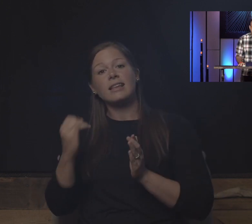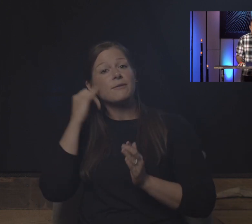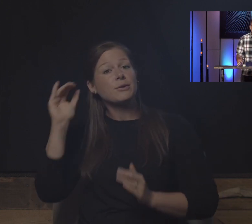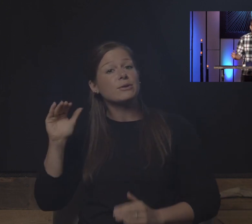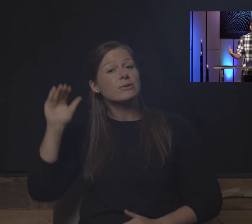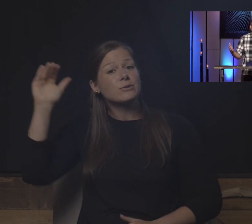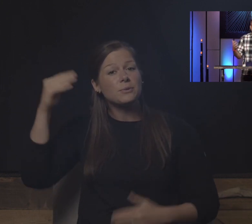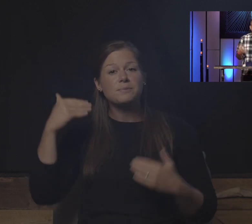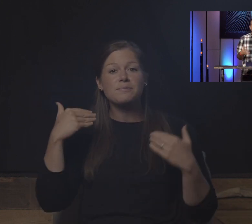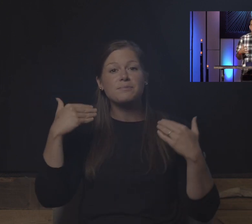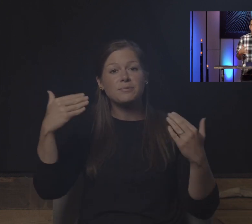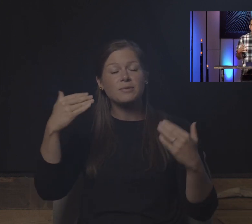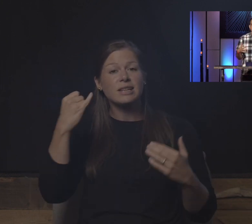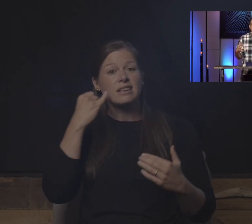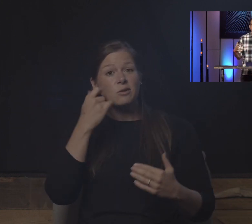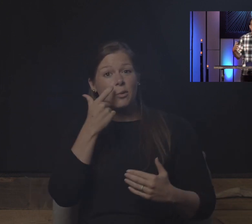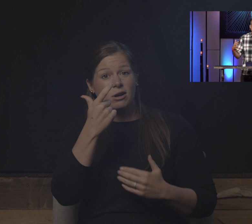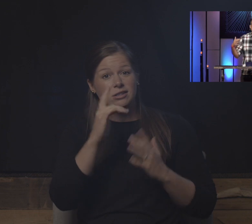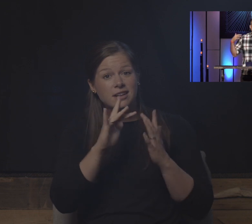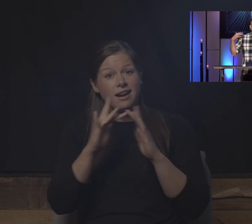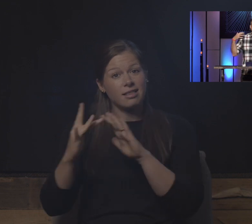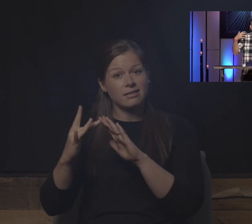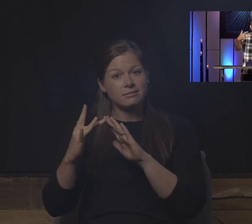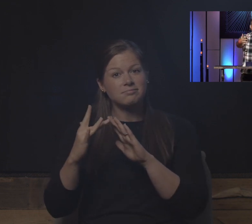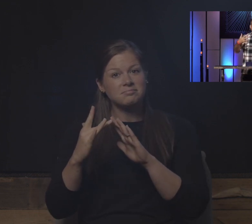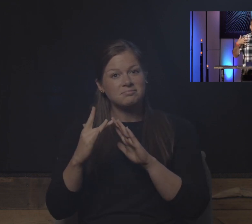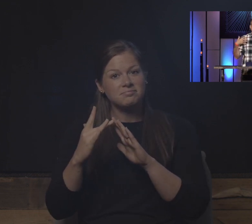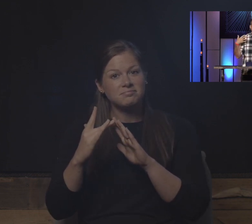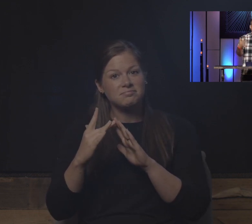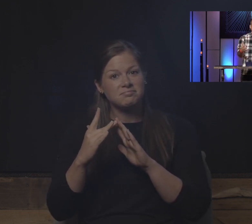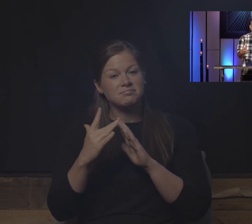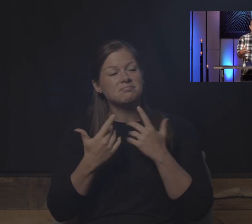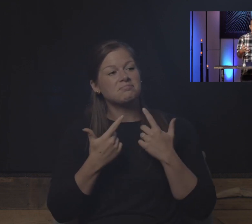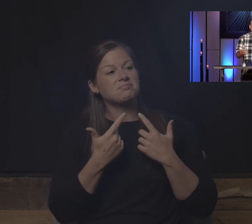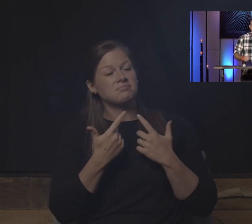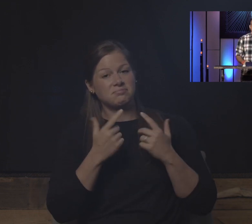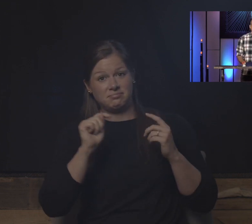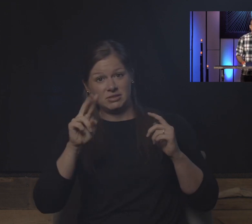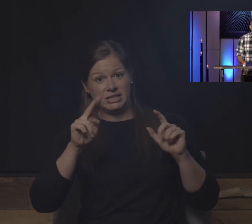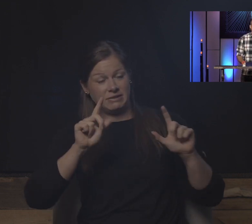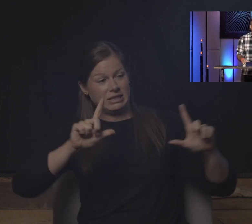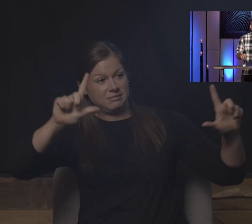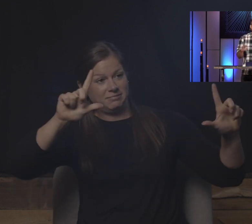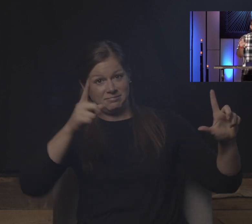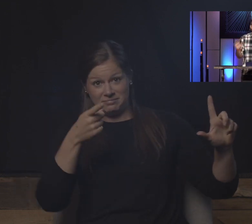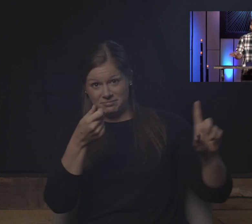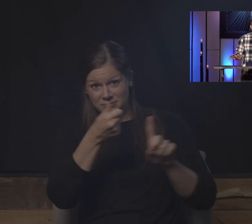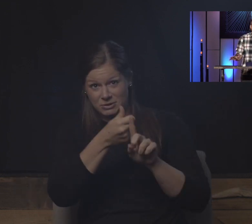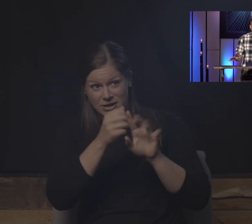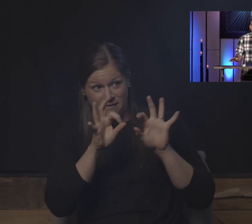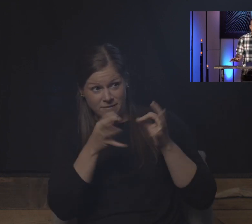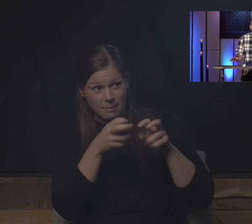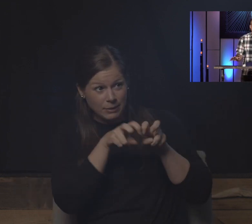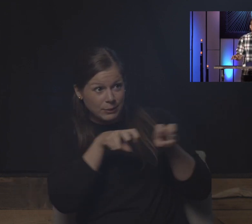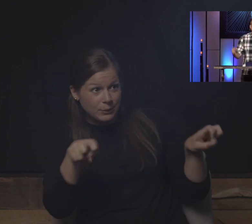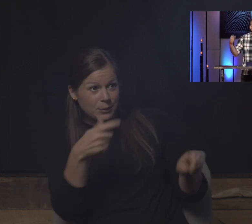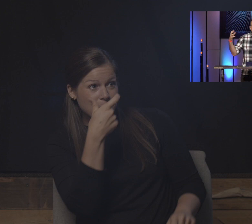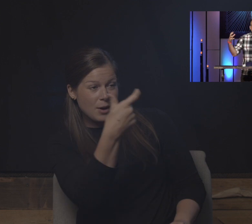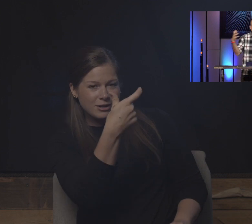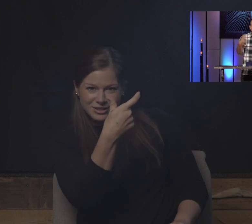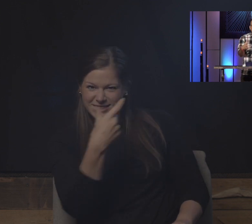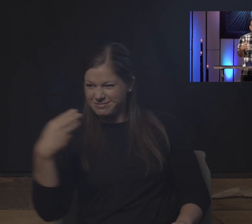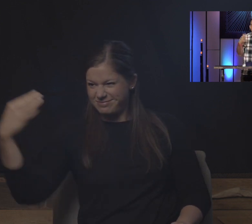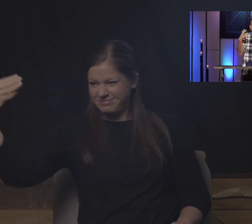RedeemerAZLive. I just think it'll be a fun way to see that even though there's this separation because of technology and because of this crisis,